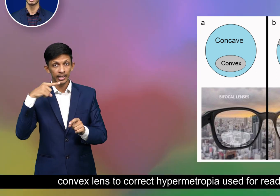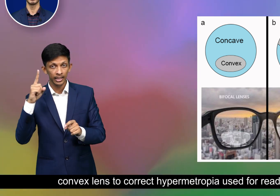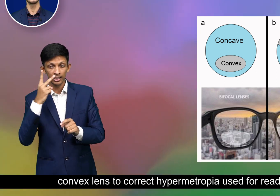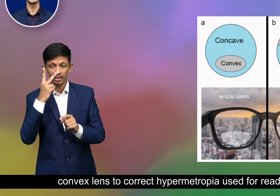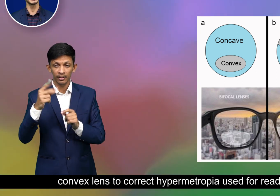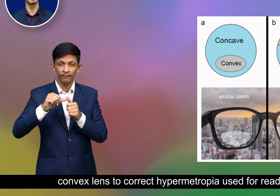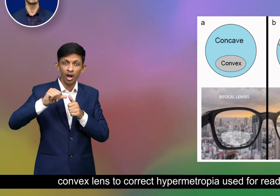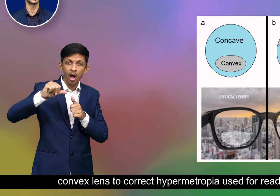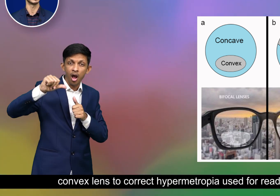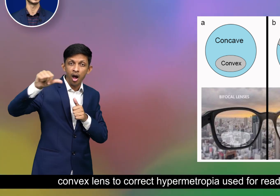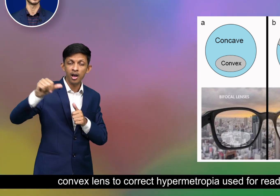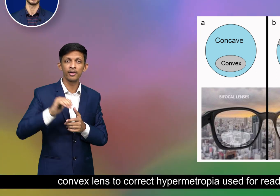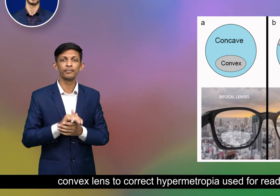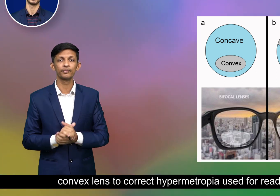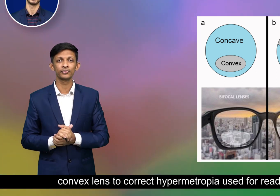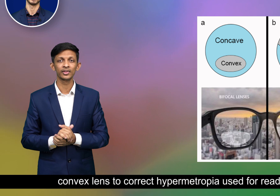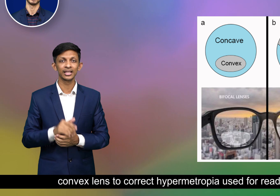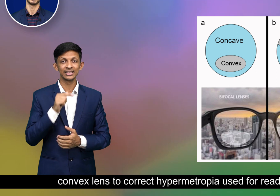Used for reading purposes.